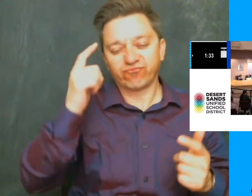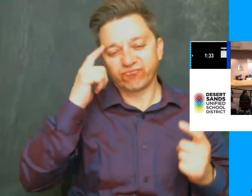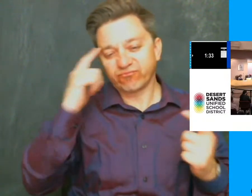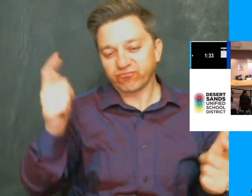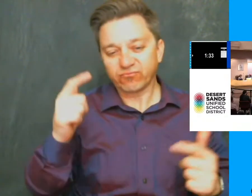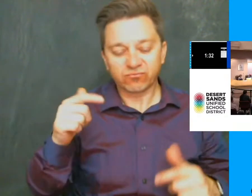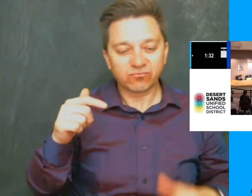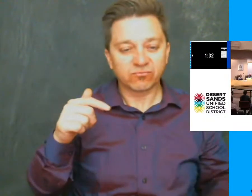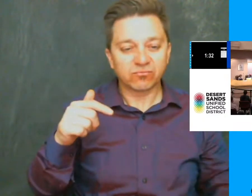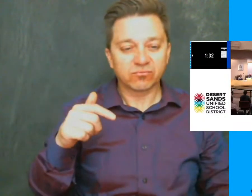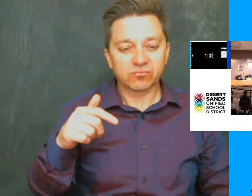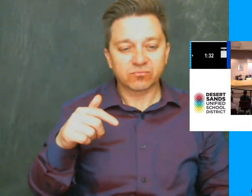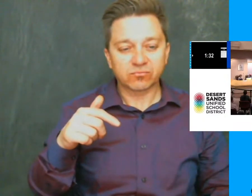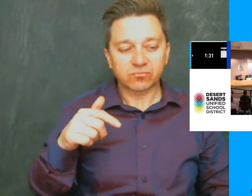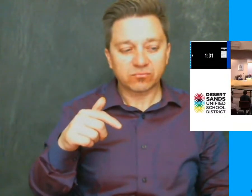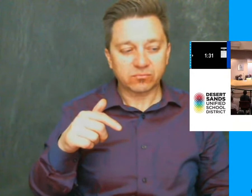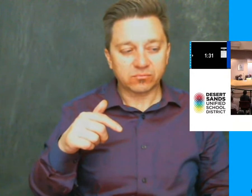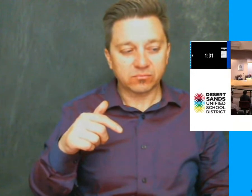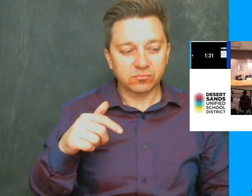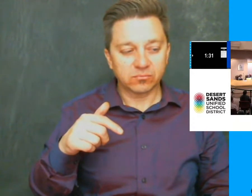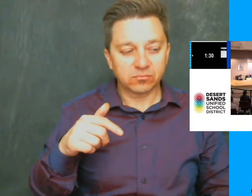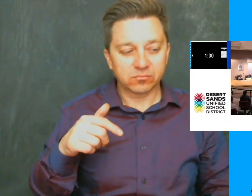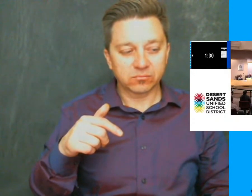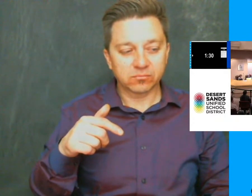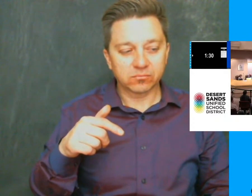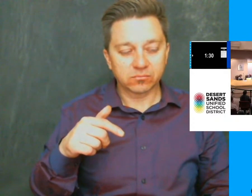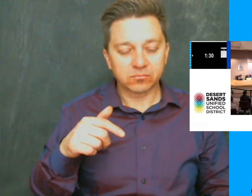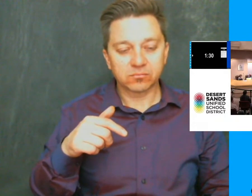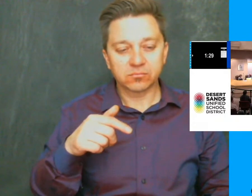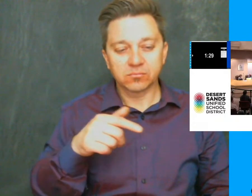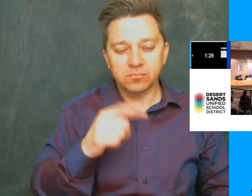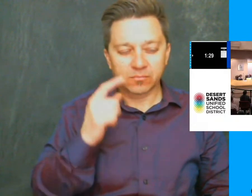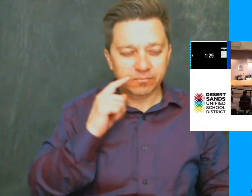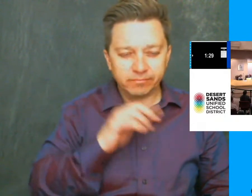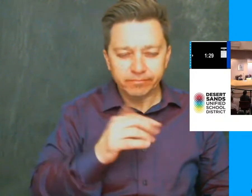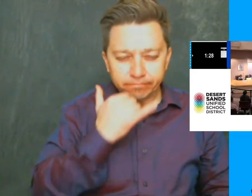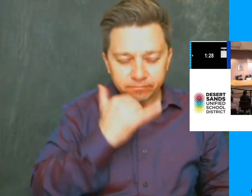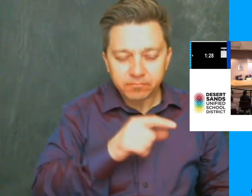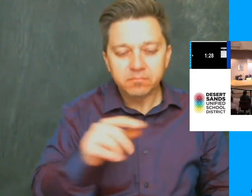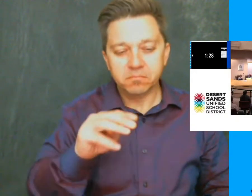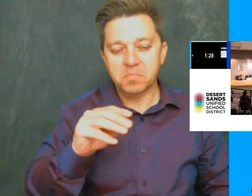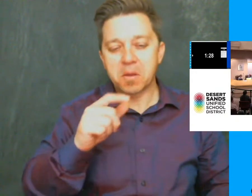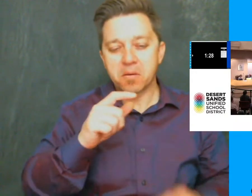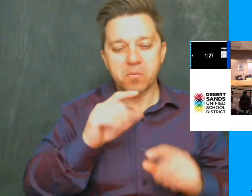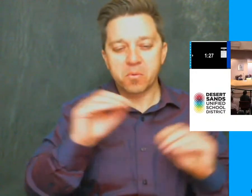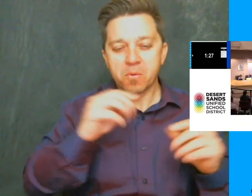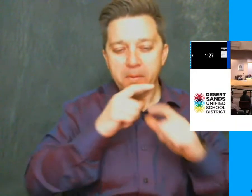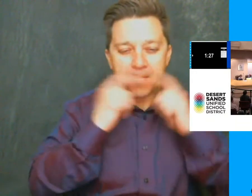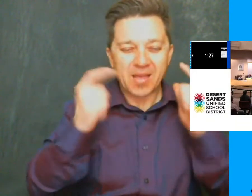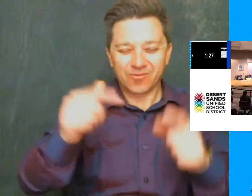I think they mean maskless, but they said maskless, because you know darn well this is a